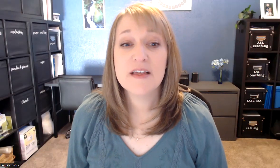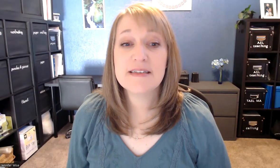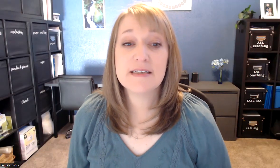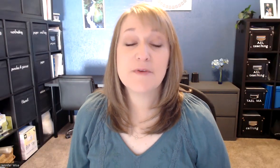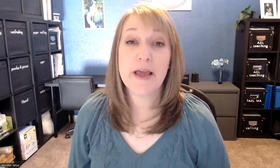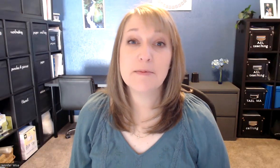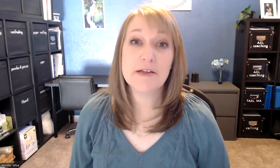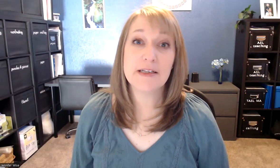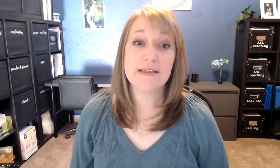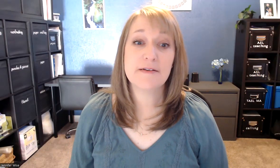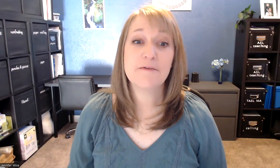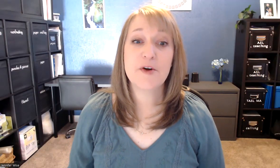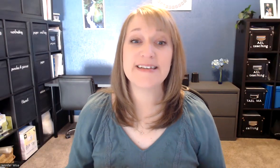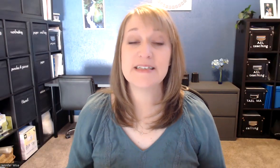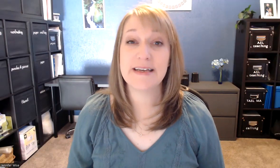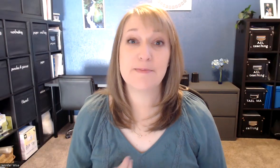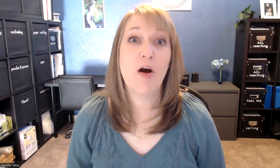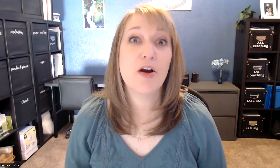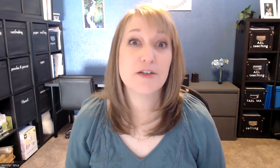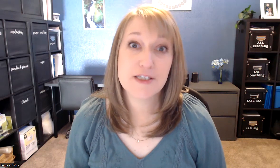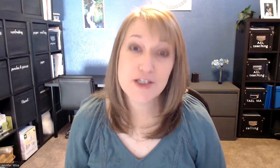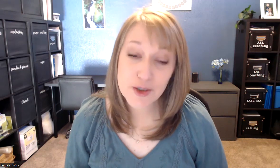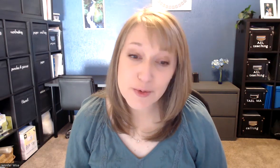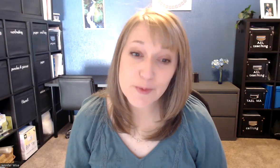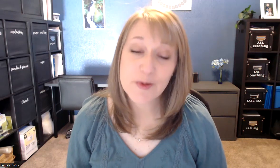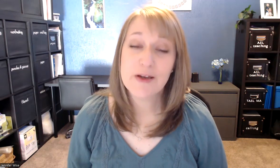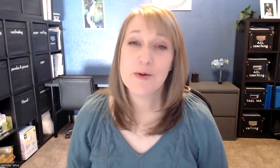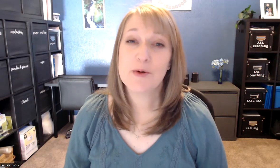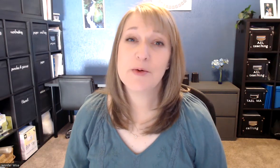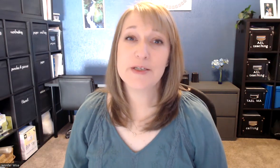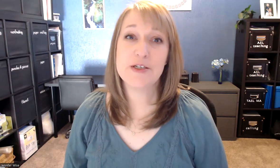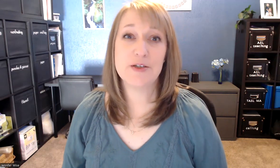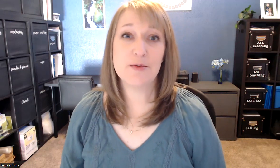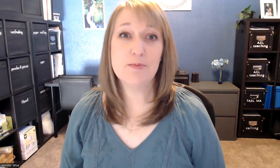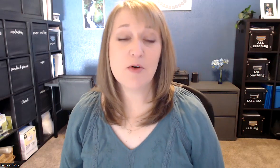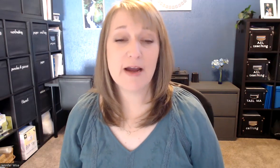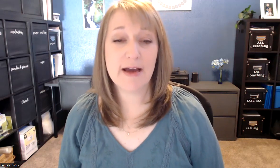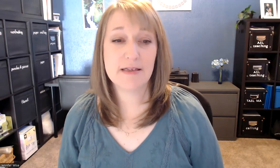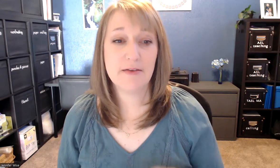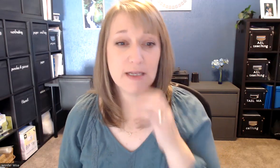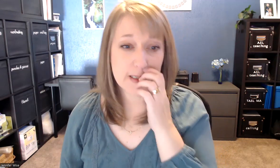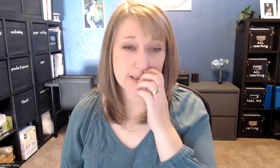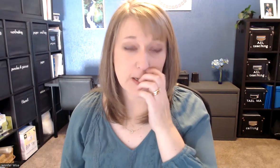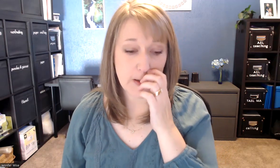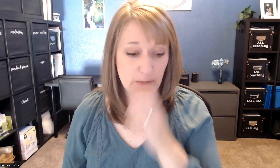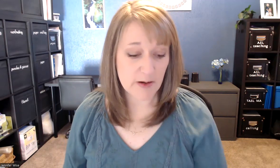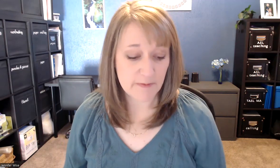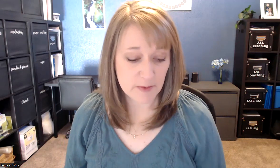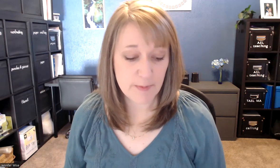This is vocabulary list 46, part 2. We're going to do more activities that are found on